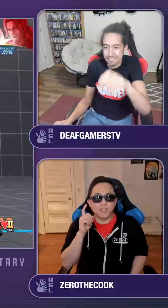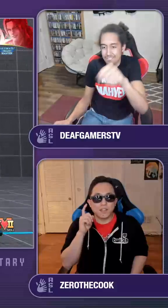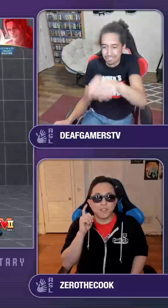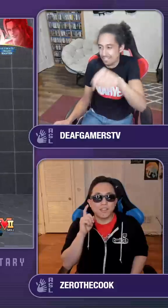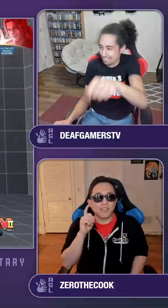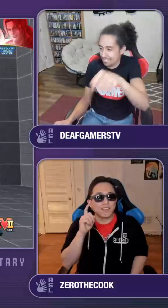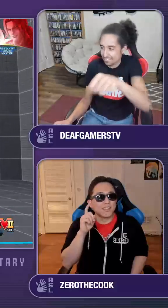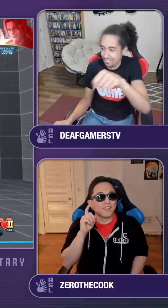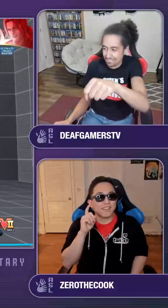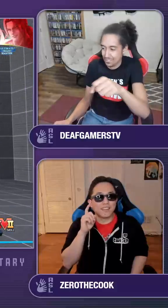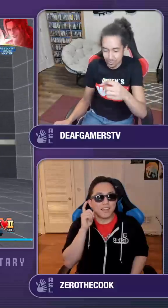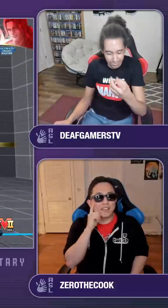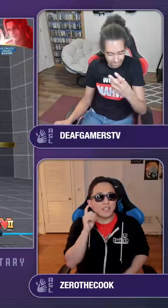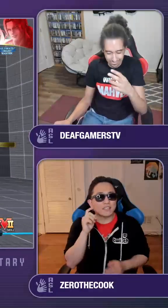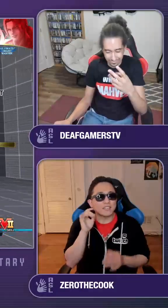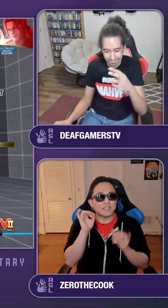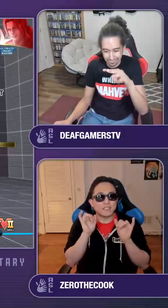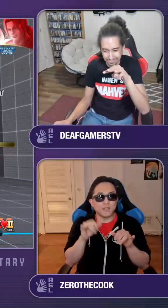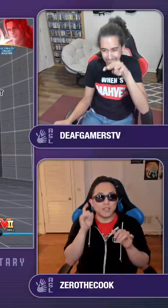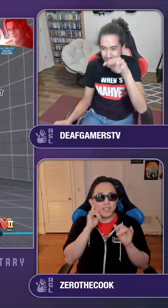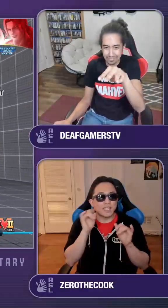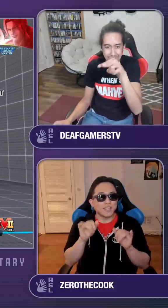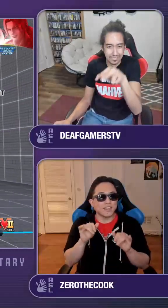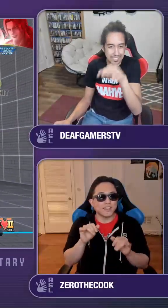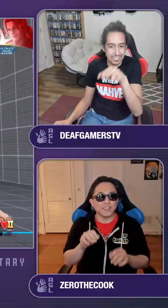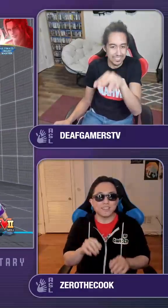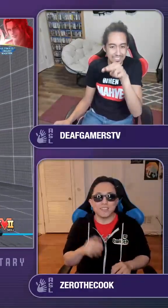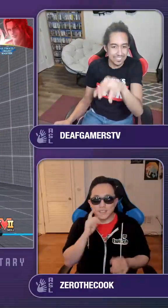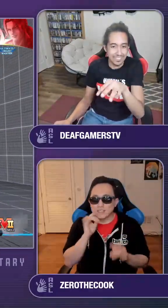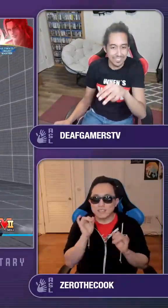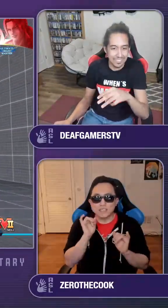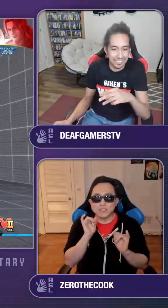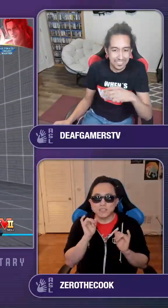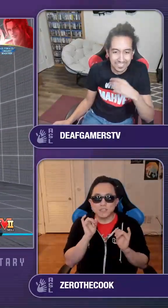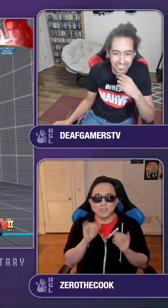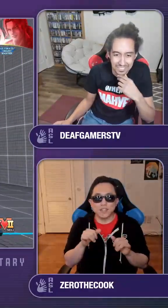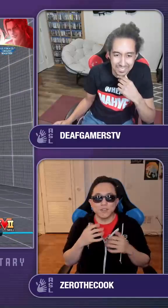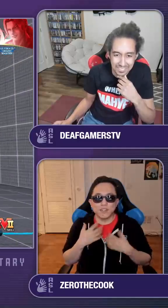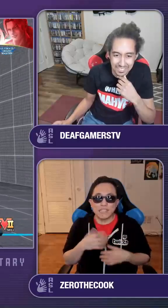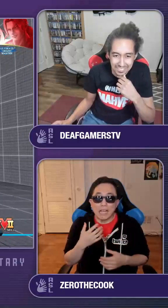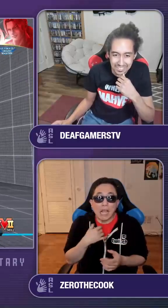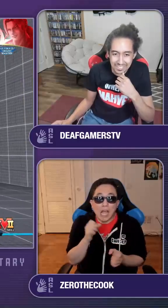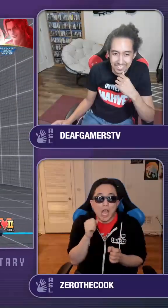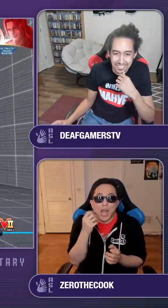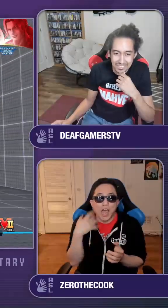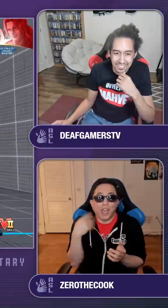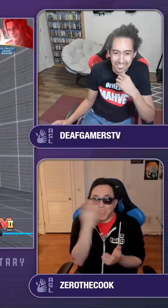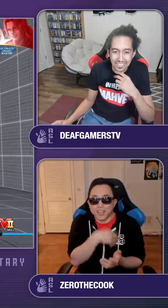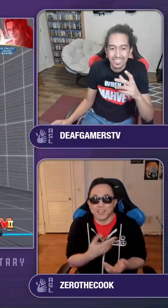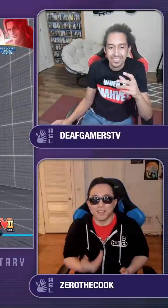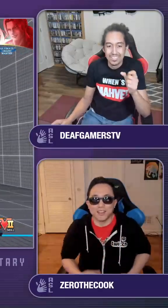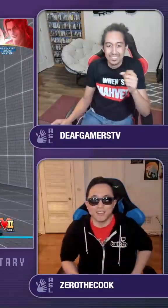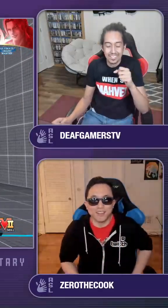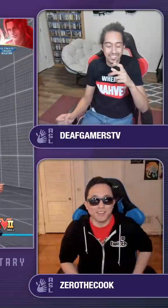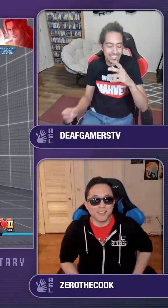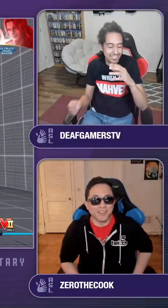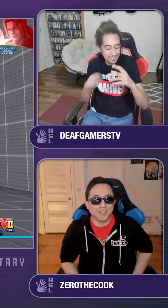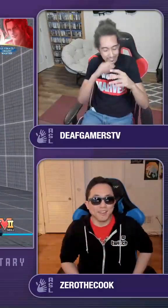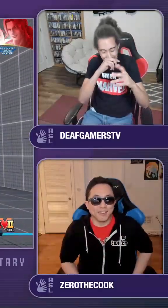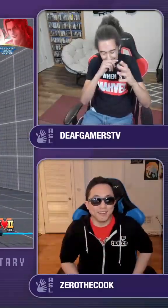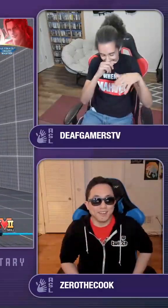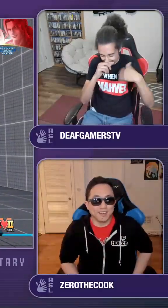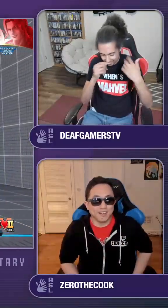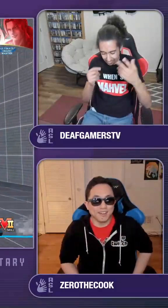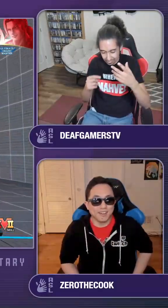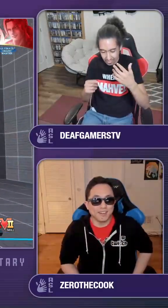shimmy from Metro M earlier, but miss on the wake up is going to give Jazdero the opportunity here, but not able to continue the pressure after the knockdown. Metro M is able to get